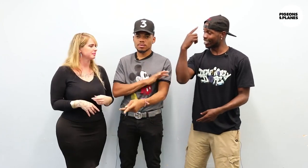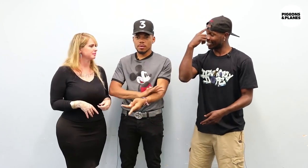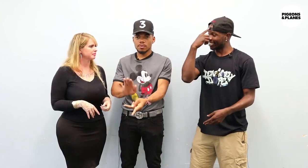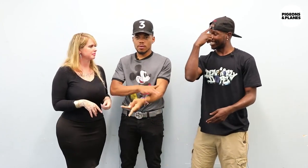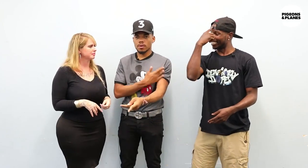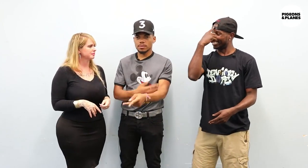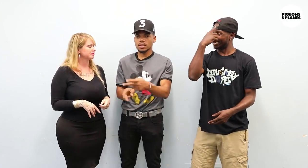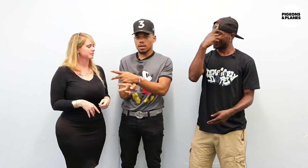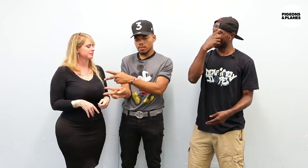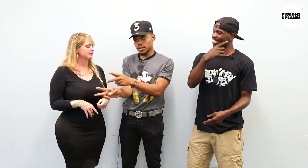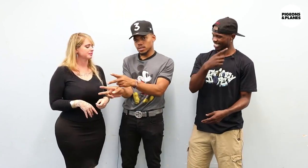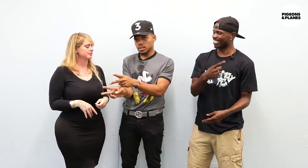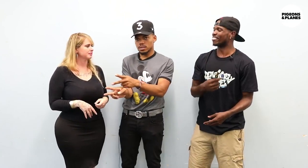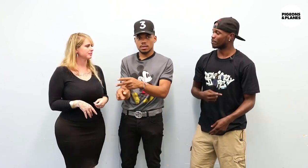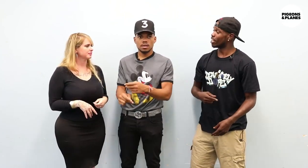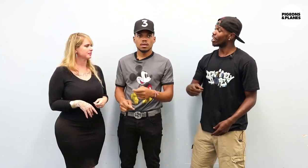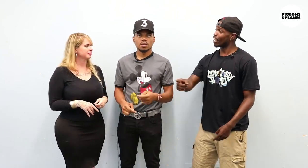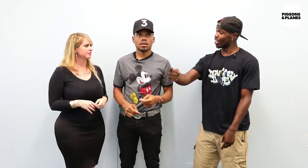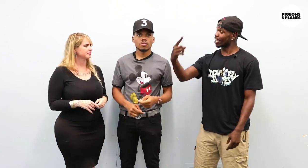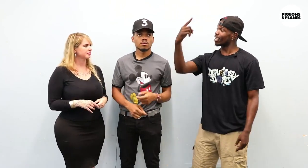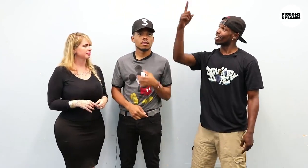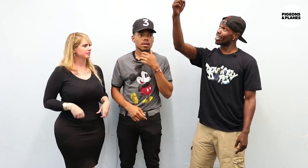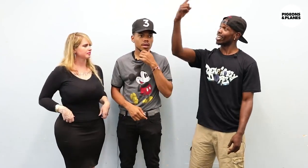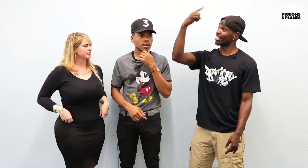running my rhymes and couplets. Mm-hmm.